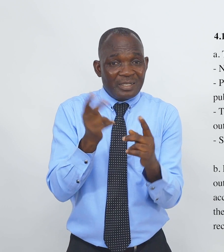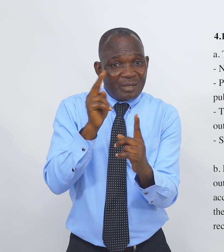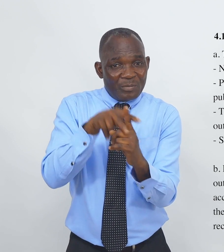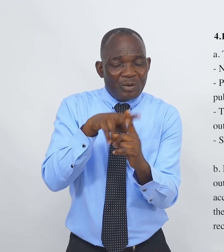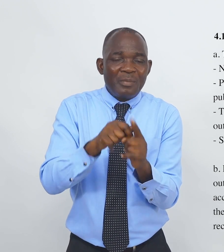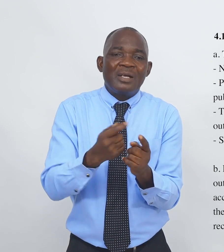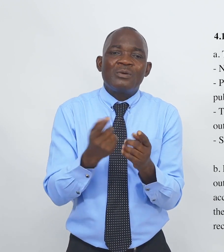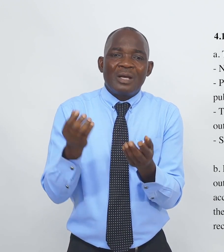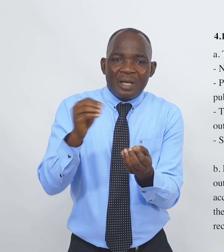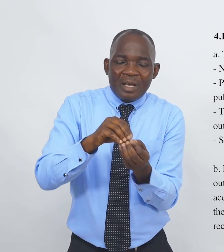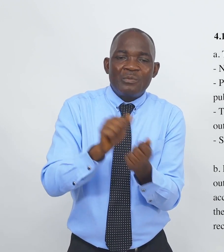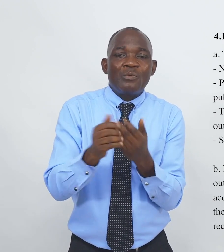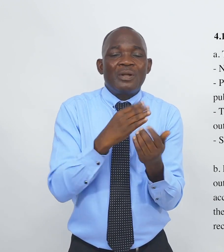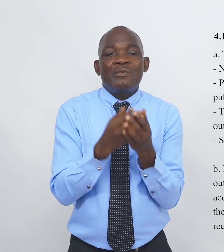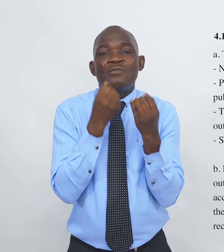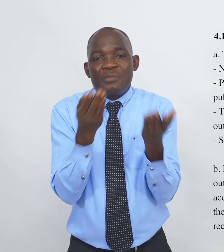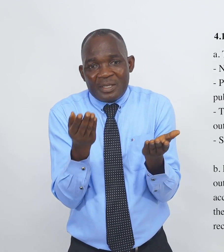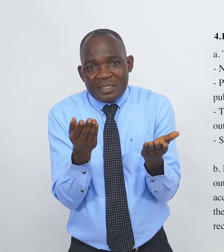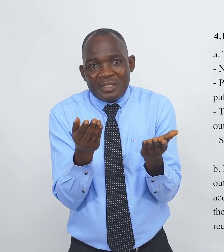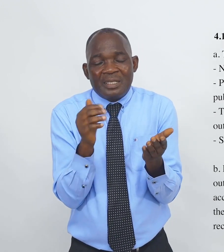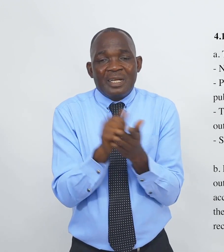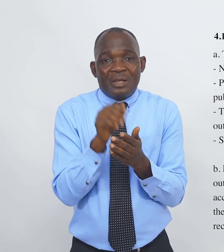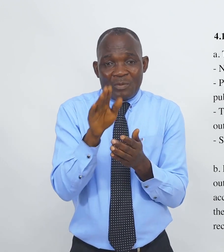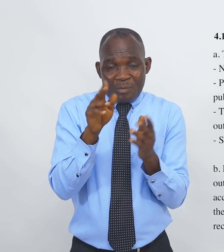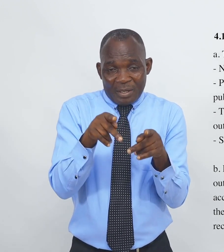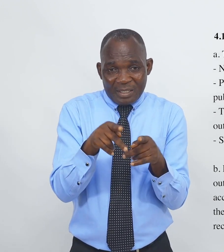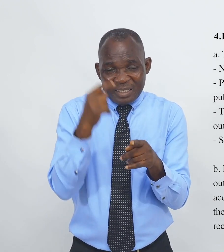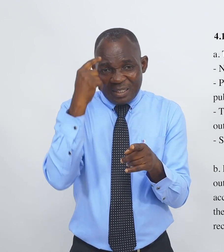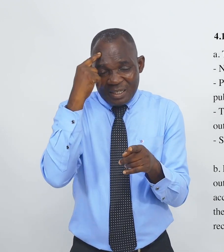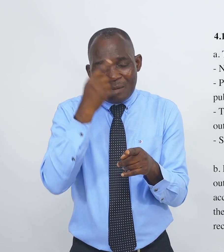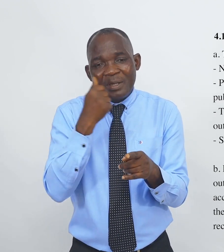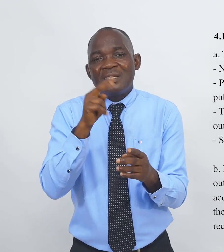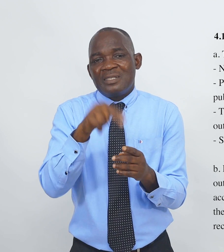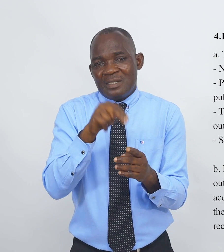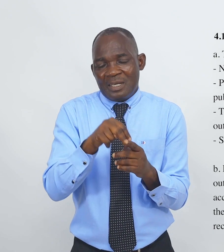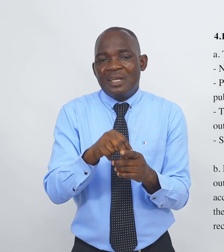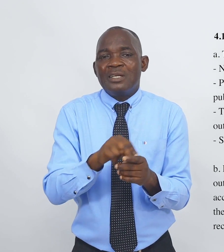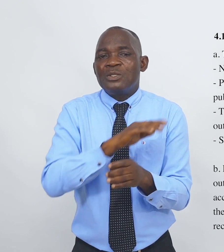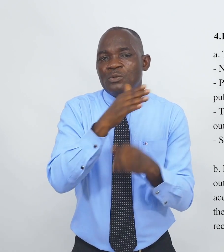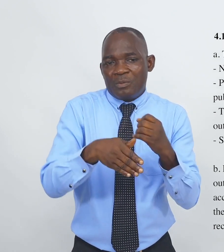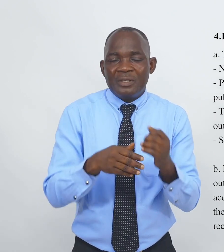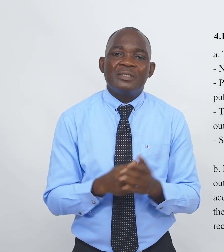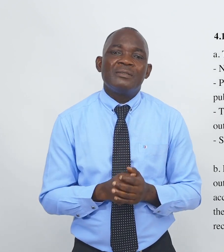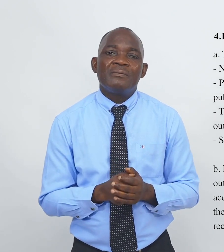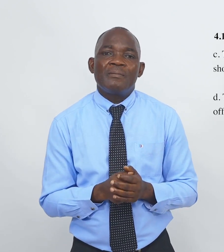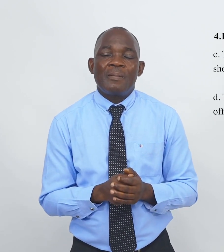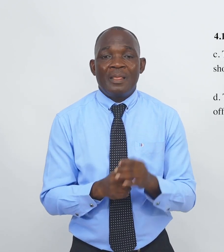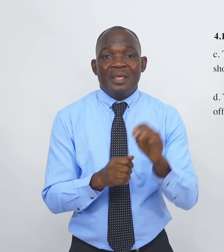application should be accompanied with the relevant information which the applicant considers necessary to complete the records.